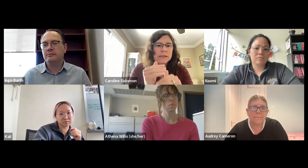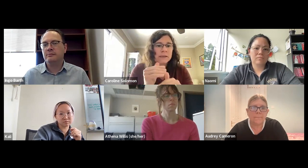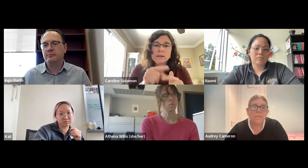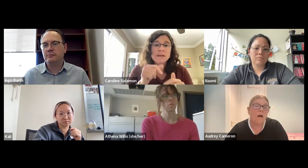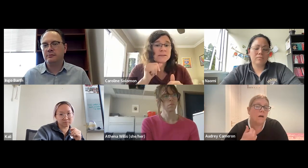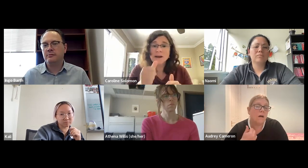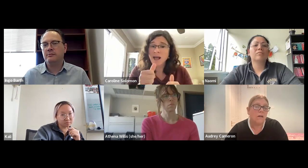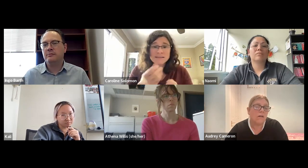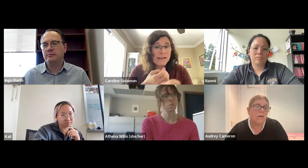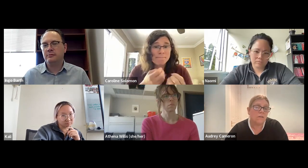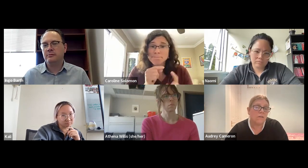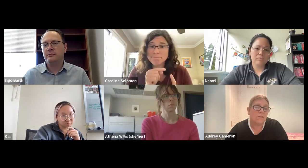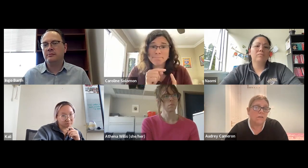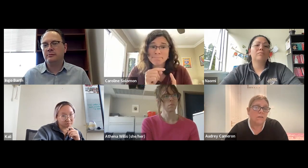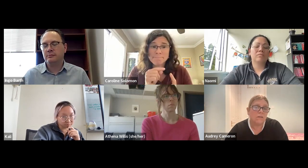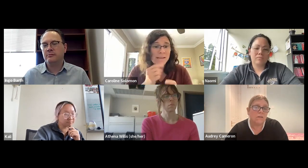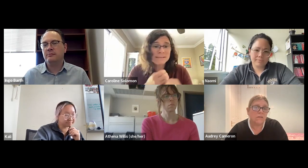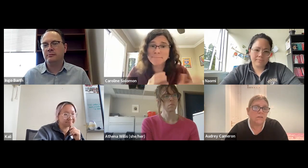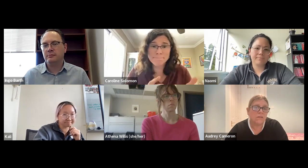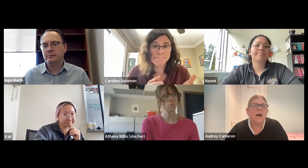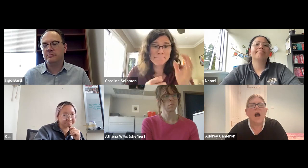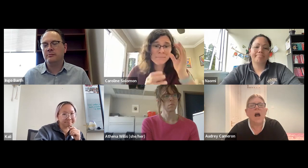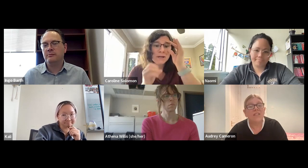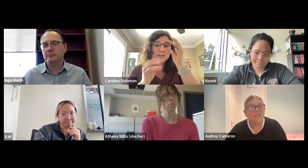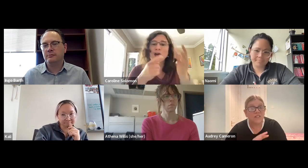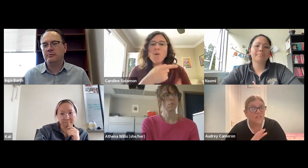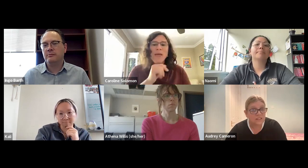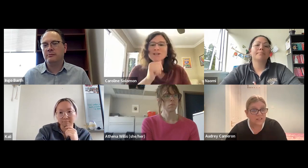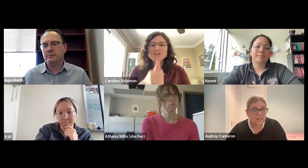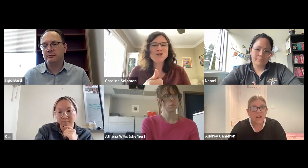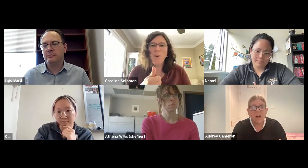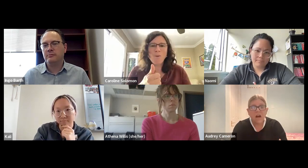I mean, we have really, you know, the institutions there are very limited.